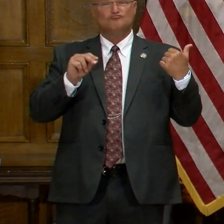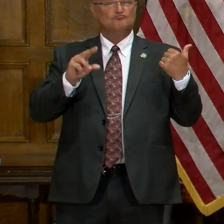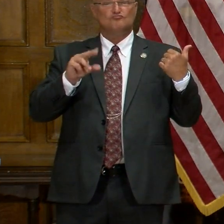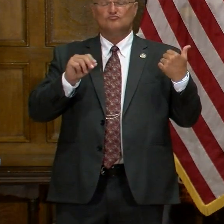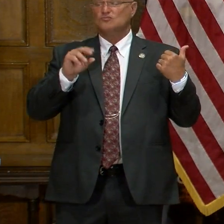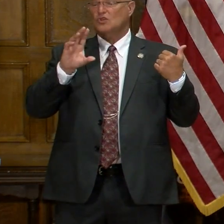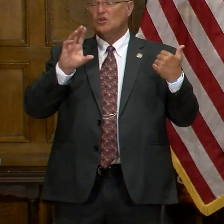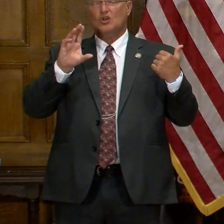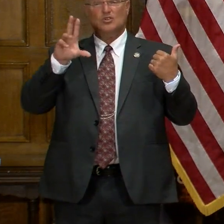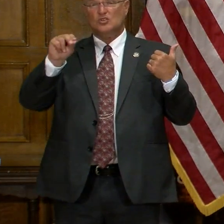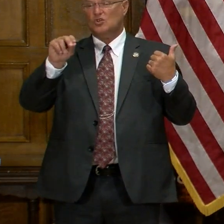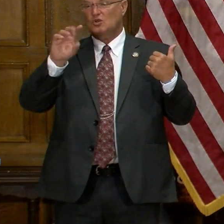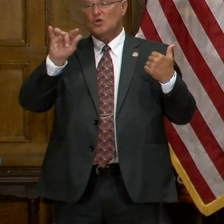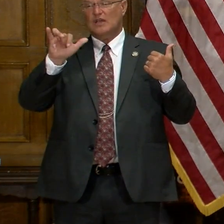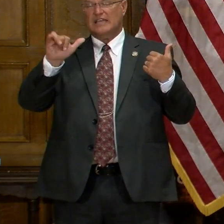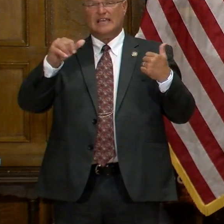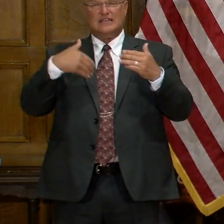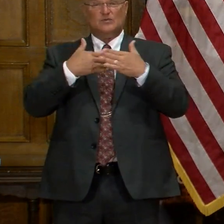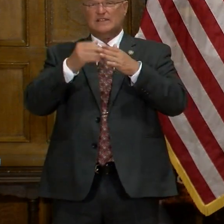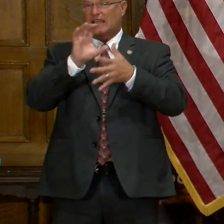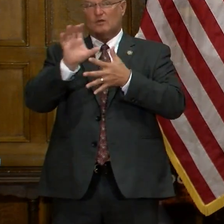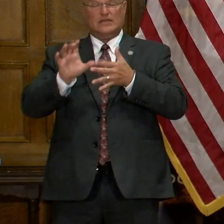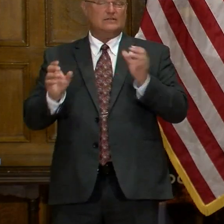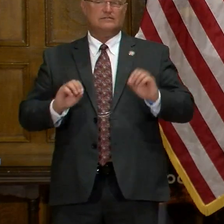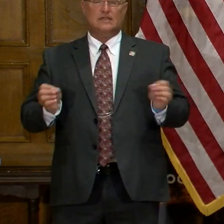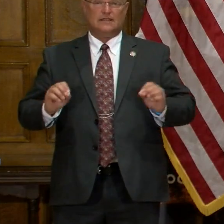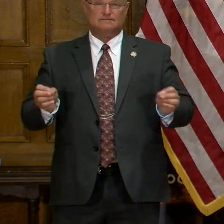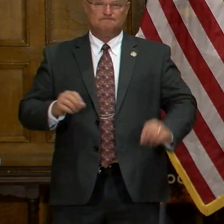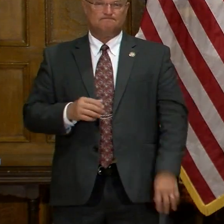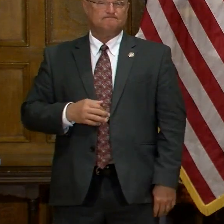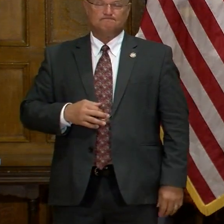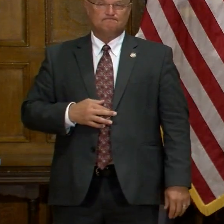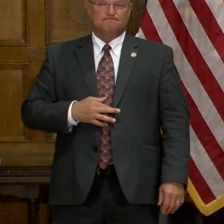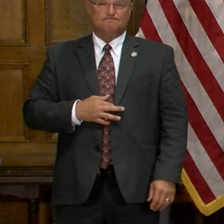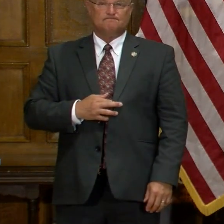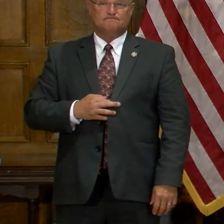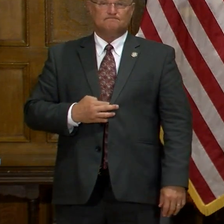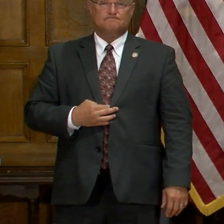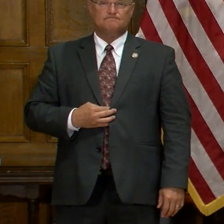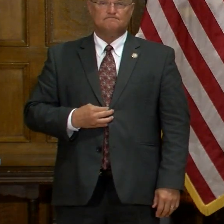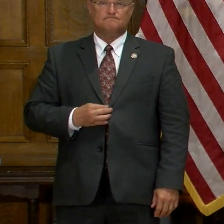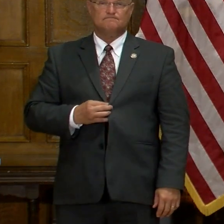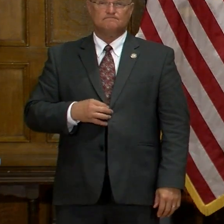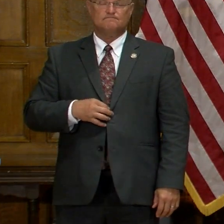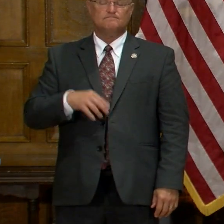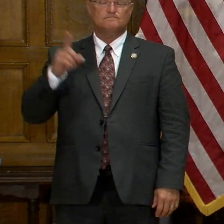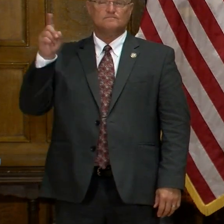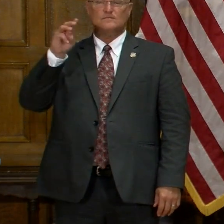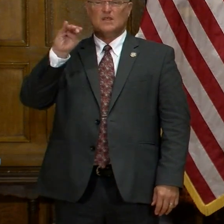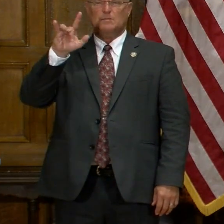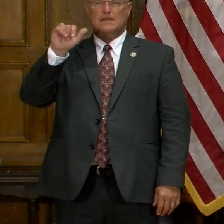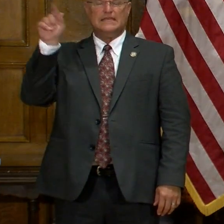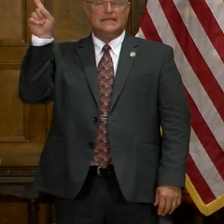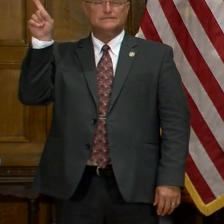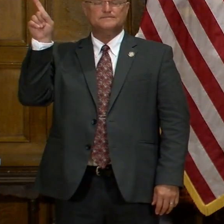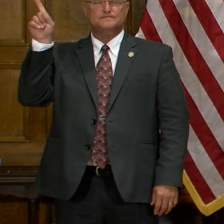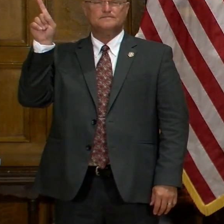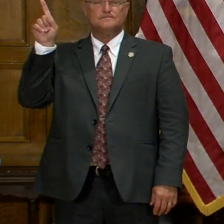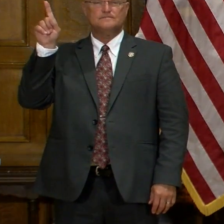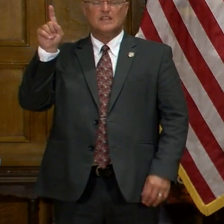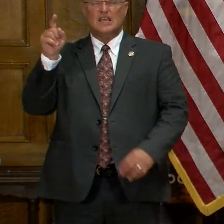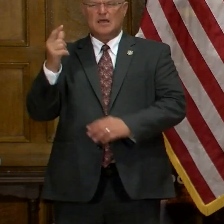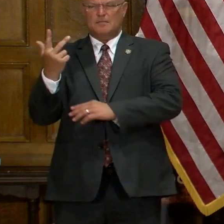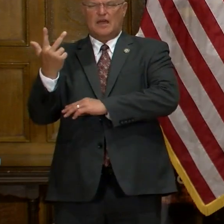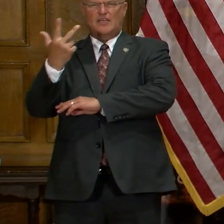has reached that criteria. Governor, one more question for you. It's been about 3 weeks